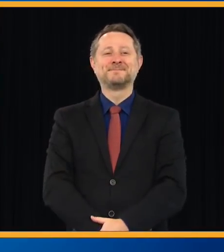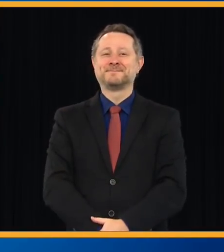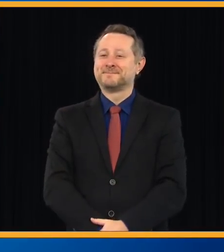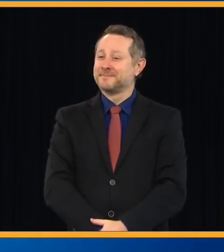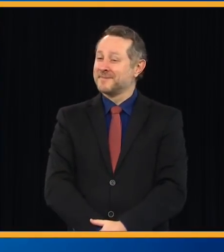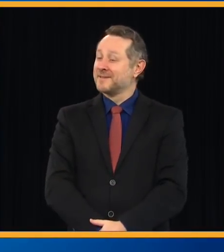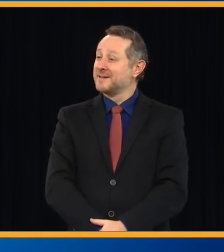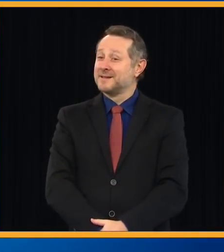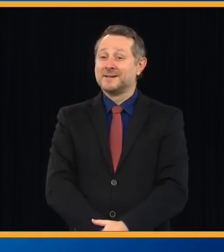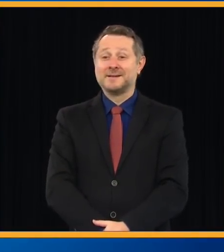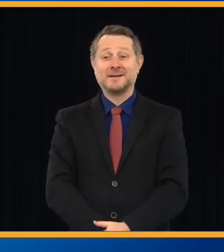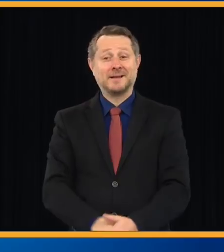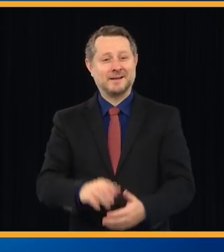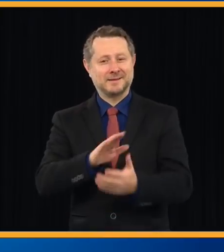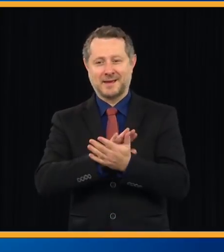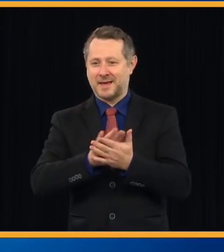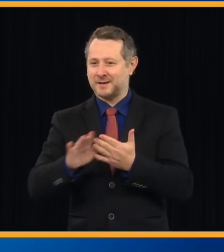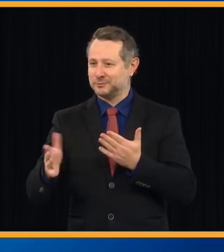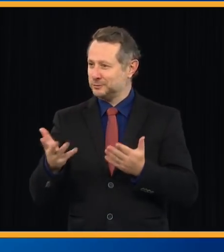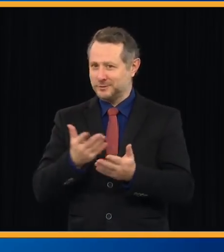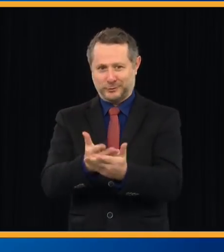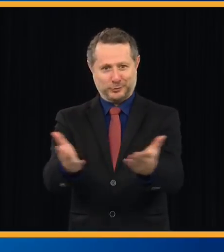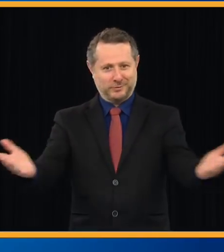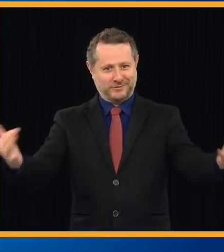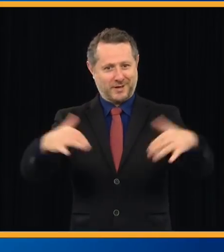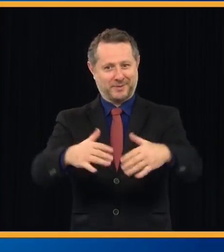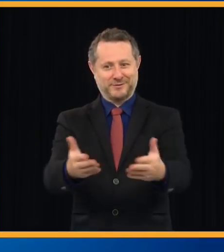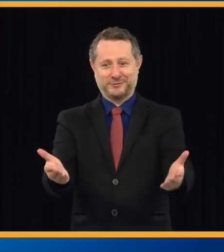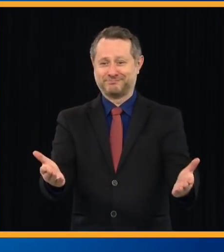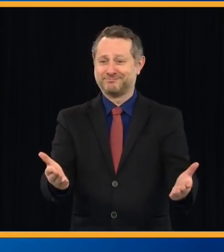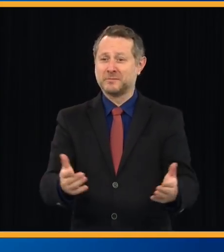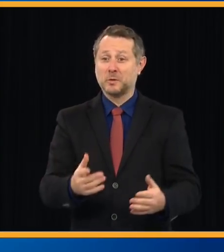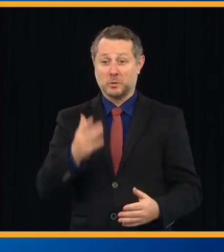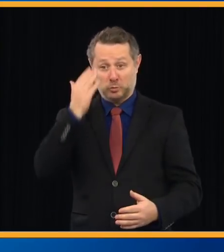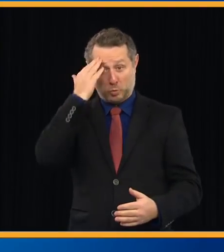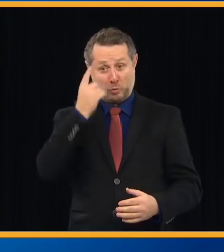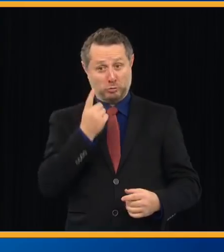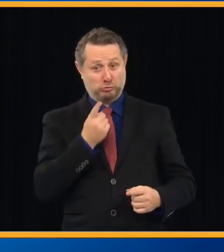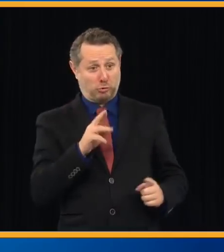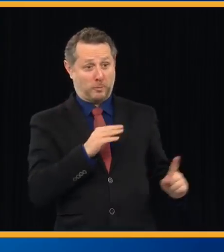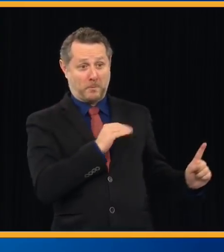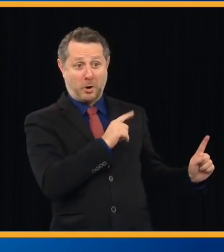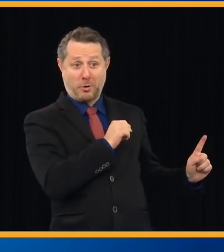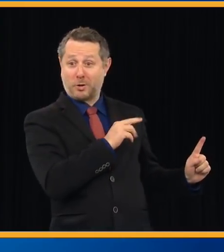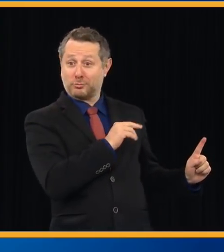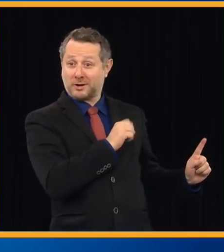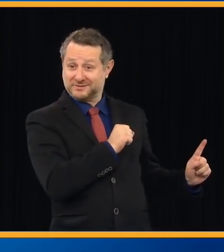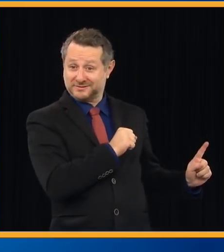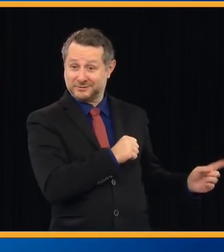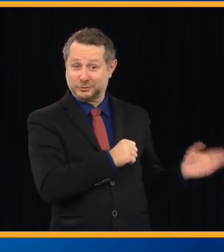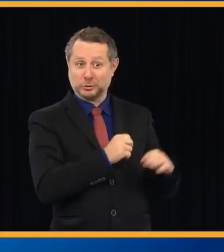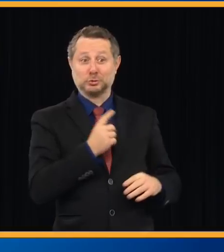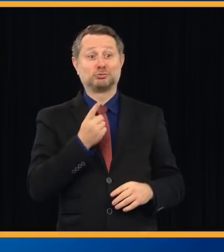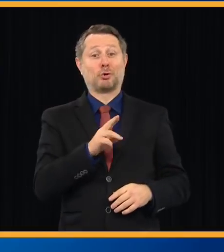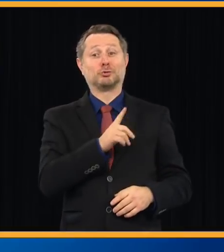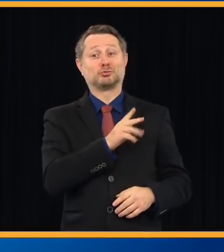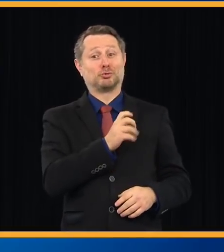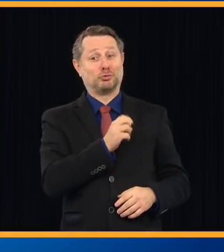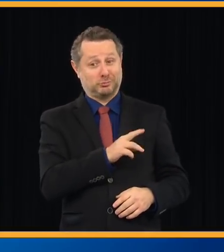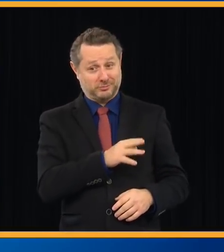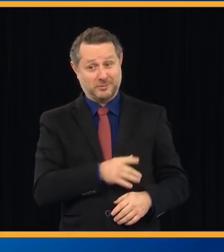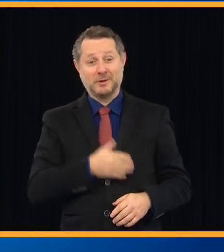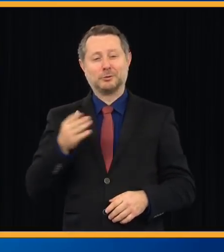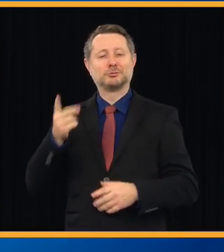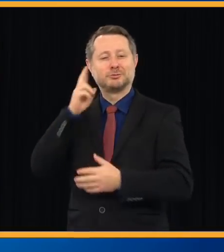Pleasure to be with you. Everybody knows Dr. Malatras, Dr. Zucker, Melissa DeRosa, Secretary to the